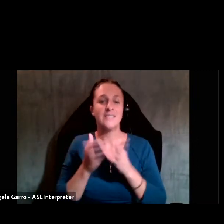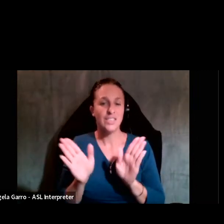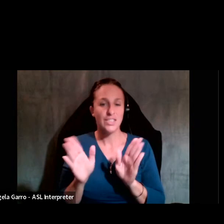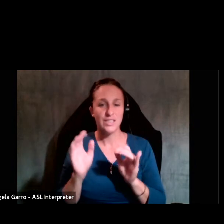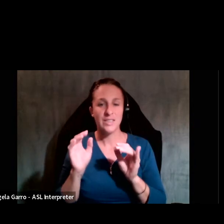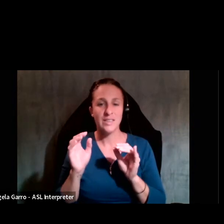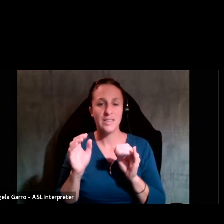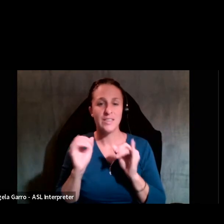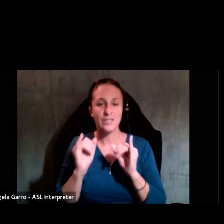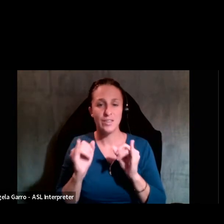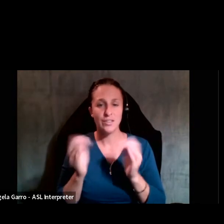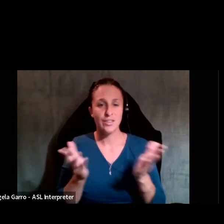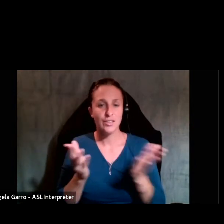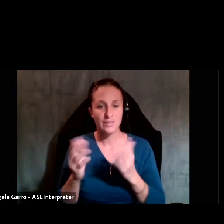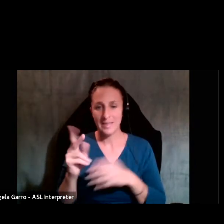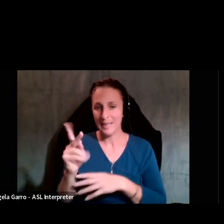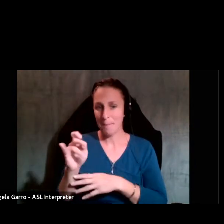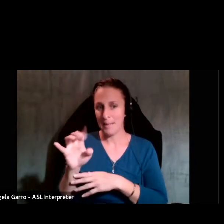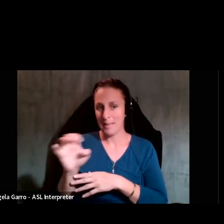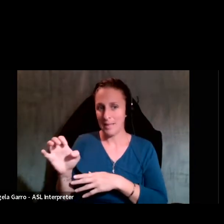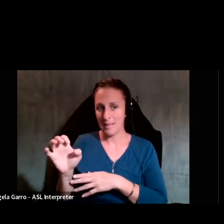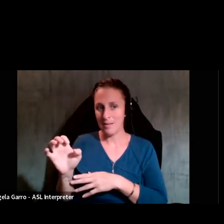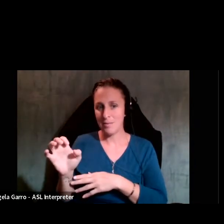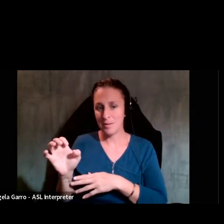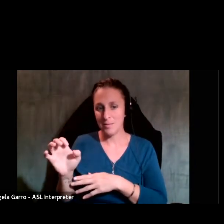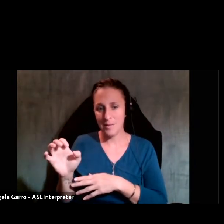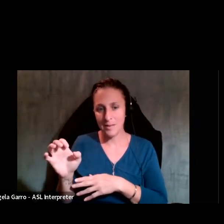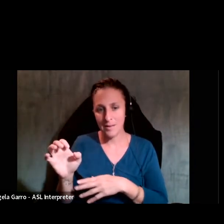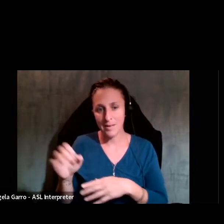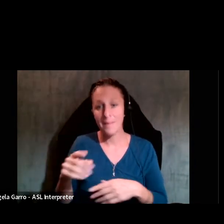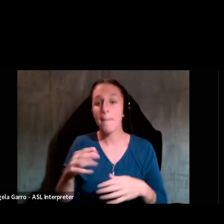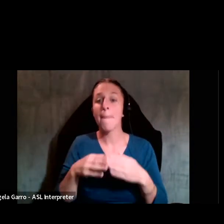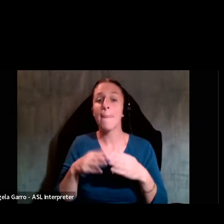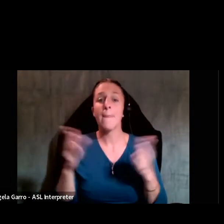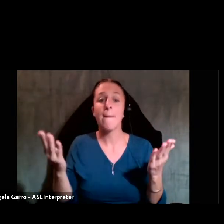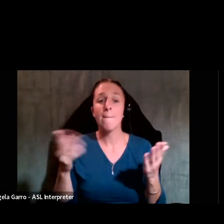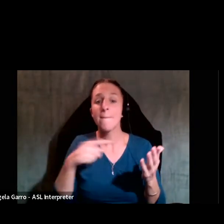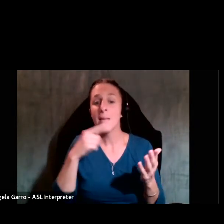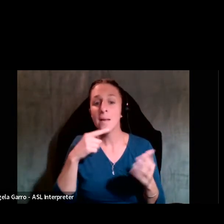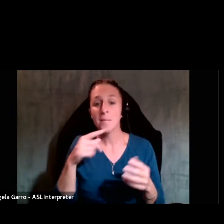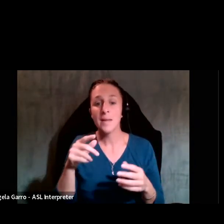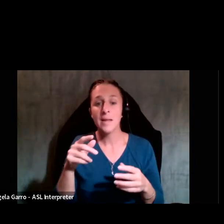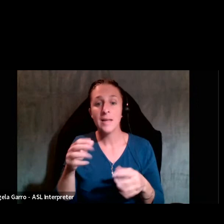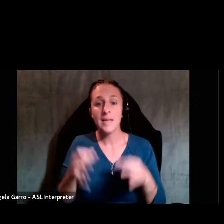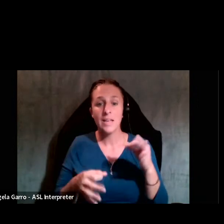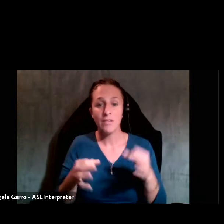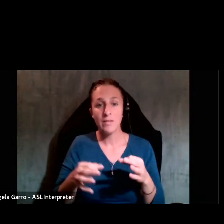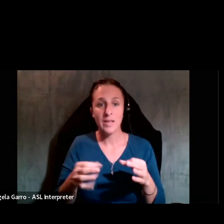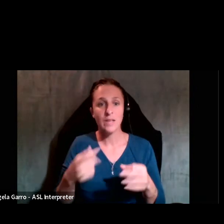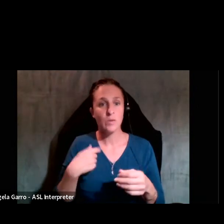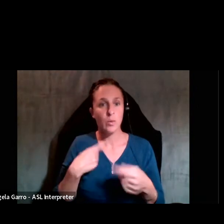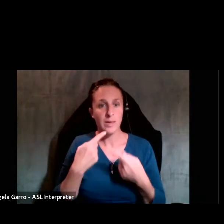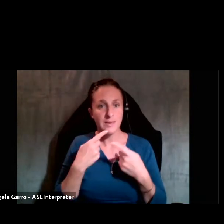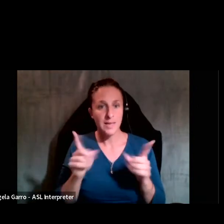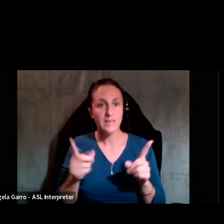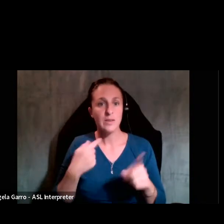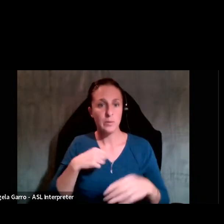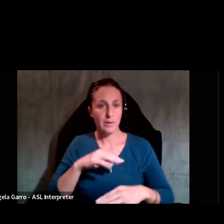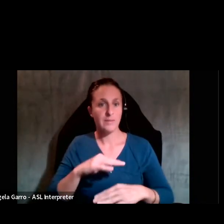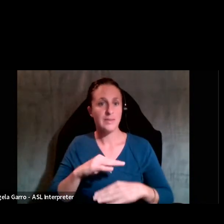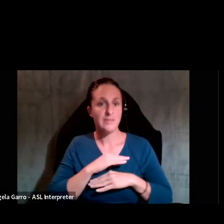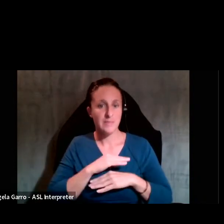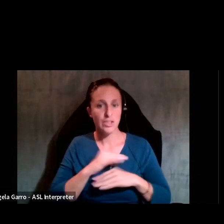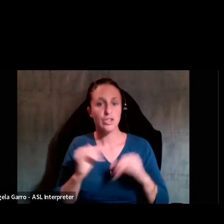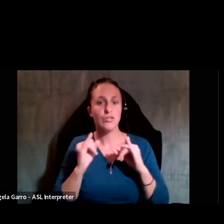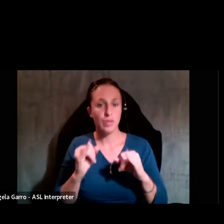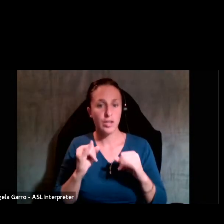Kemke. So we are opening up a public hearing to attest that we have sufficient instructional